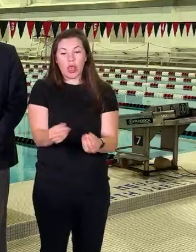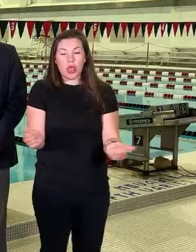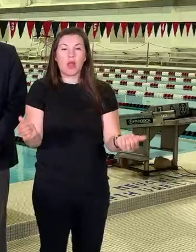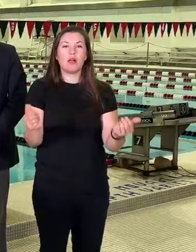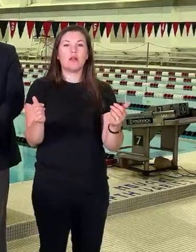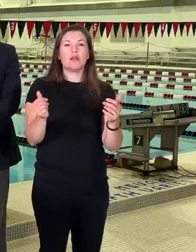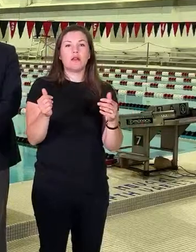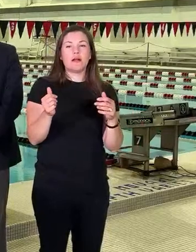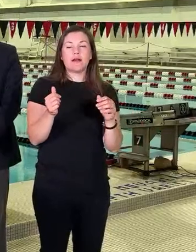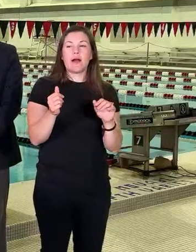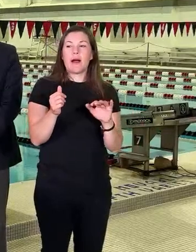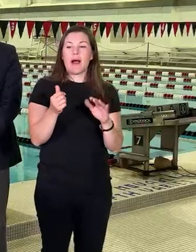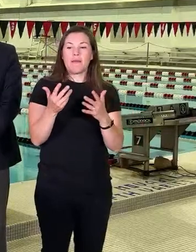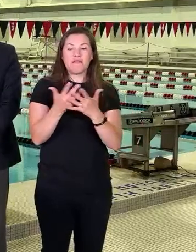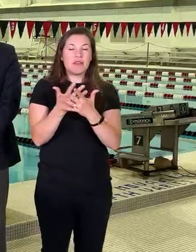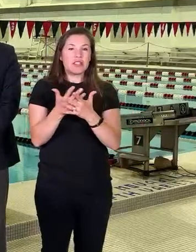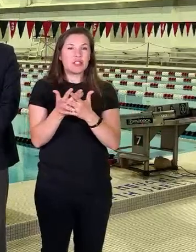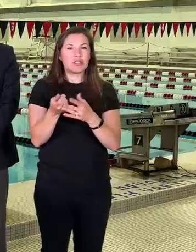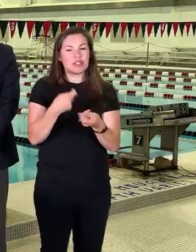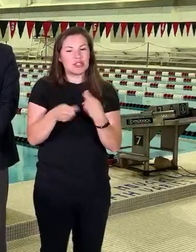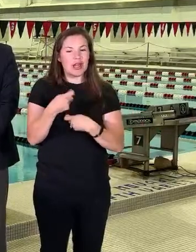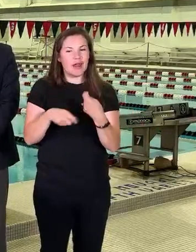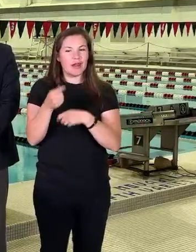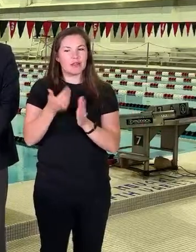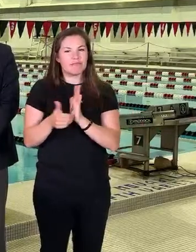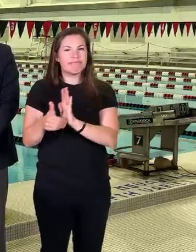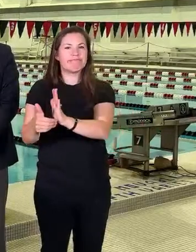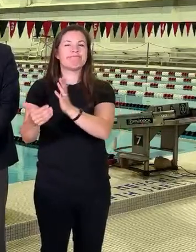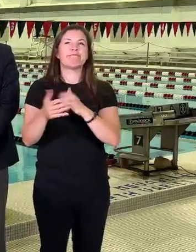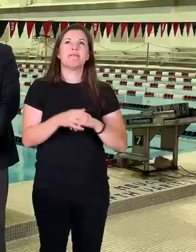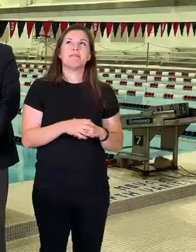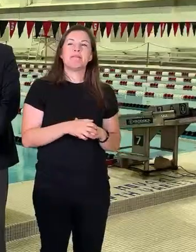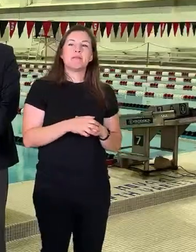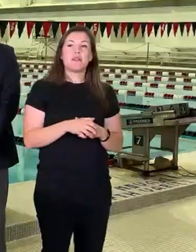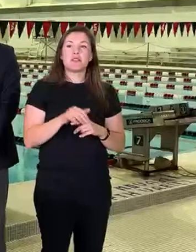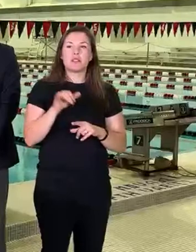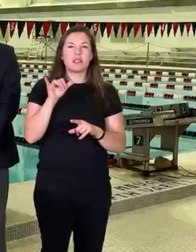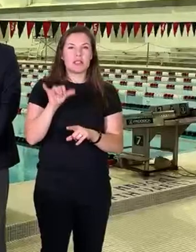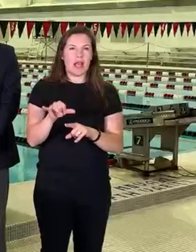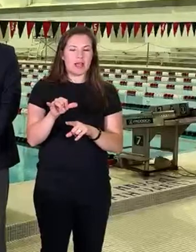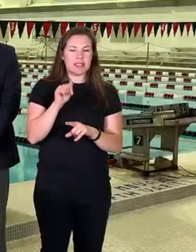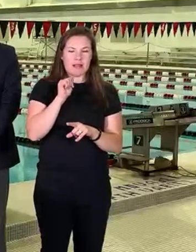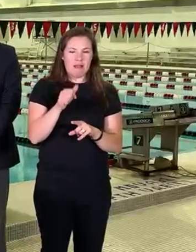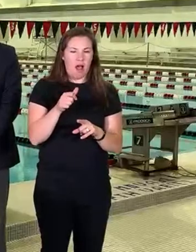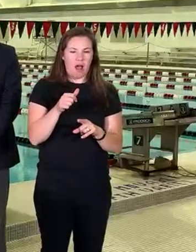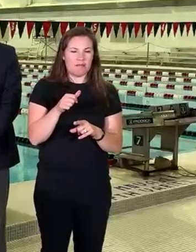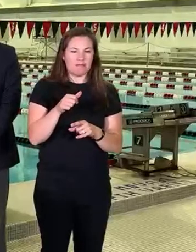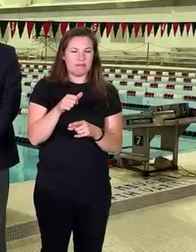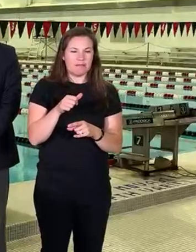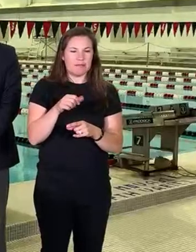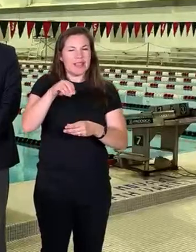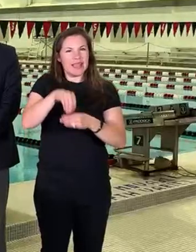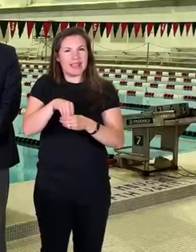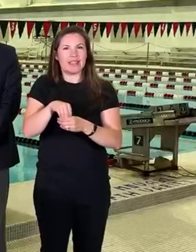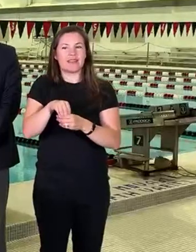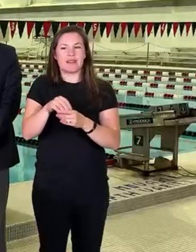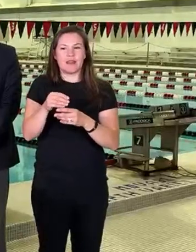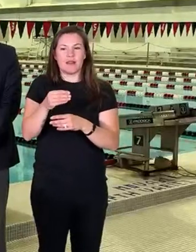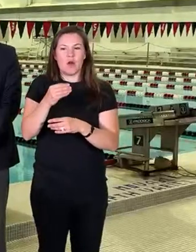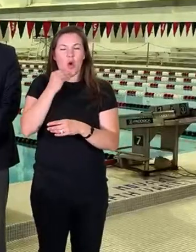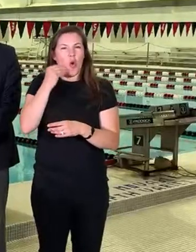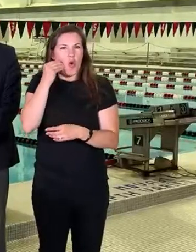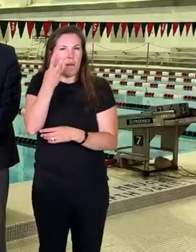dissipates. Filters need to be changed regularly. A lot of that isn't built to the standard residential backyard